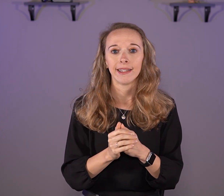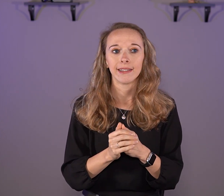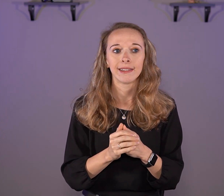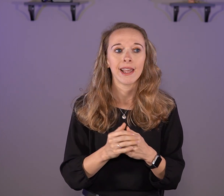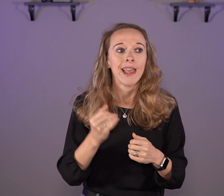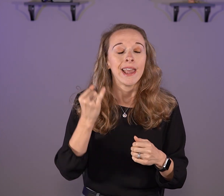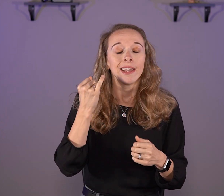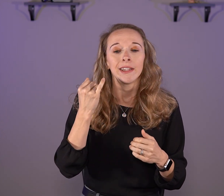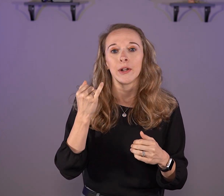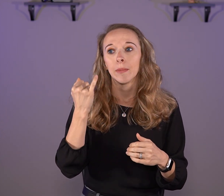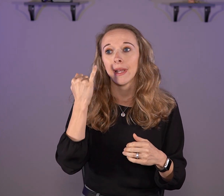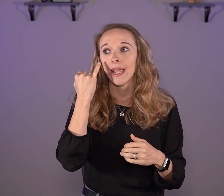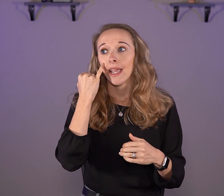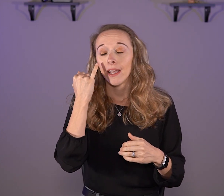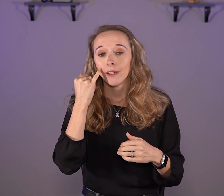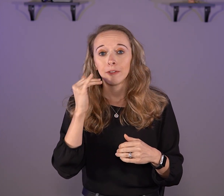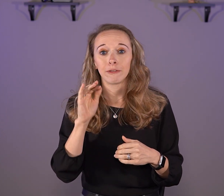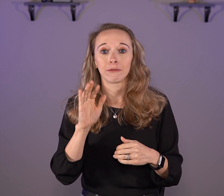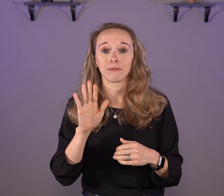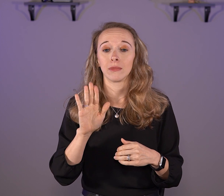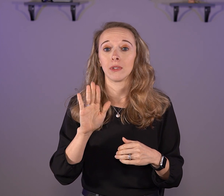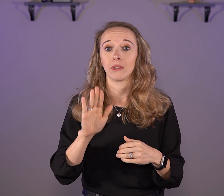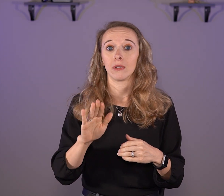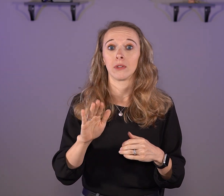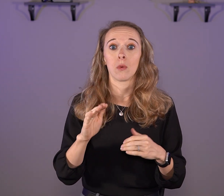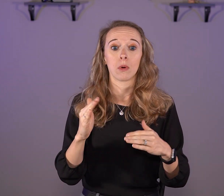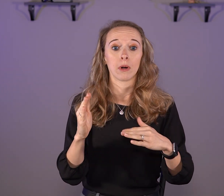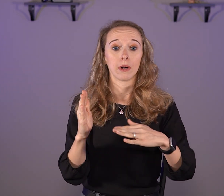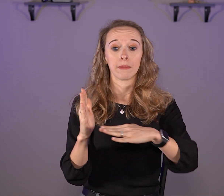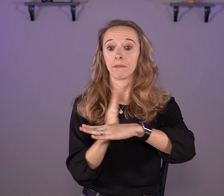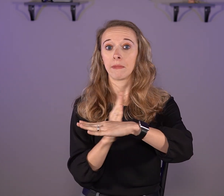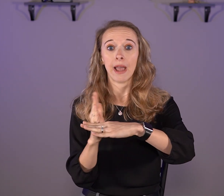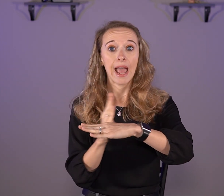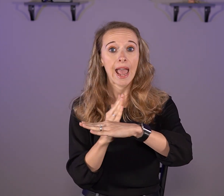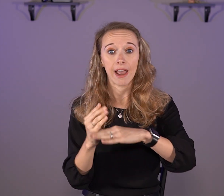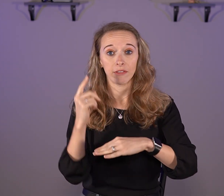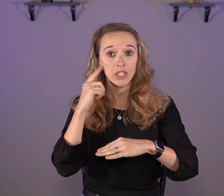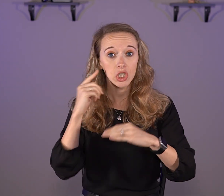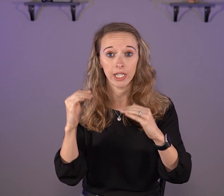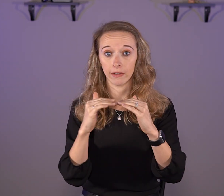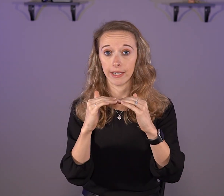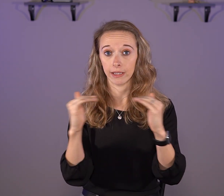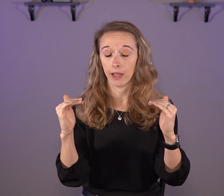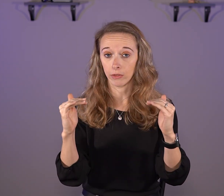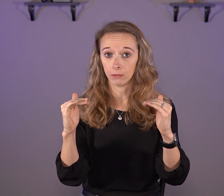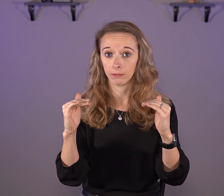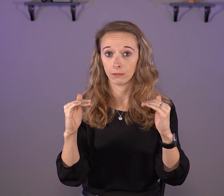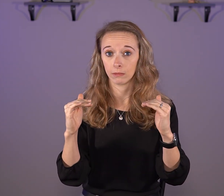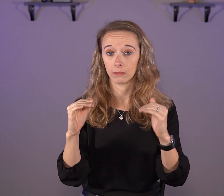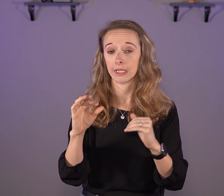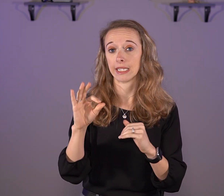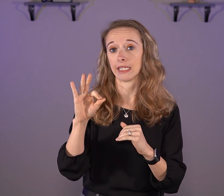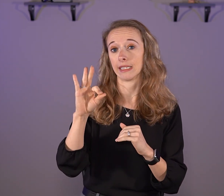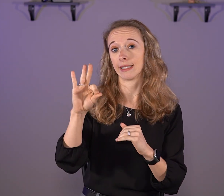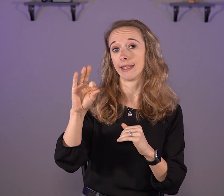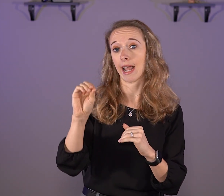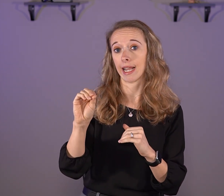is, if your average hearing level is